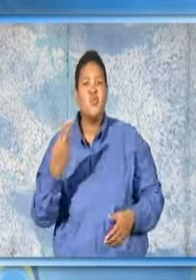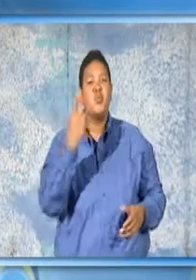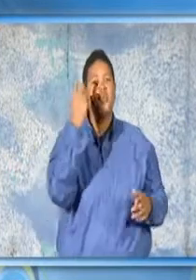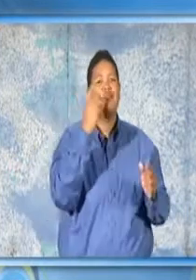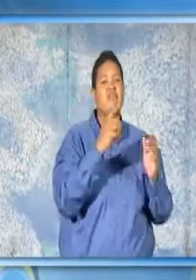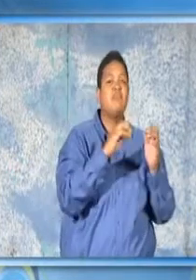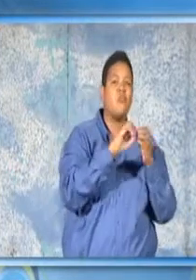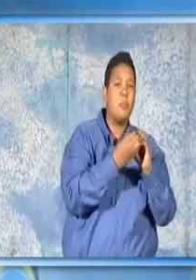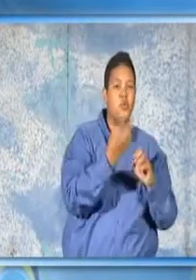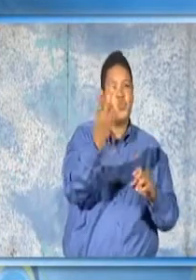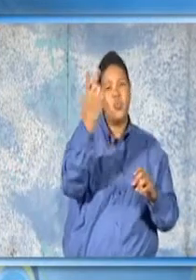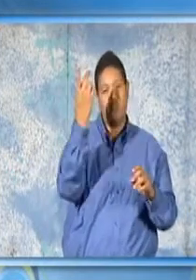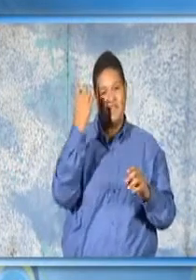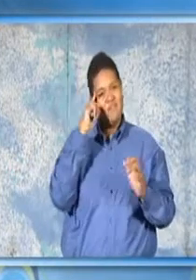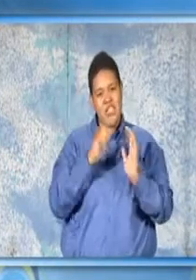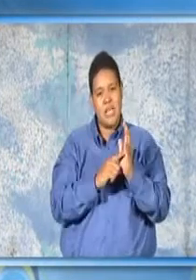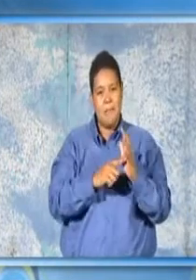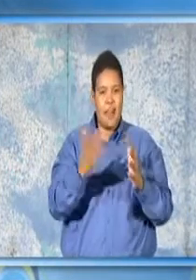this time.